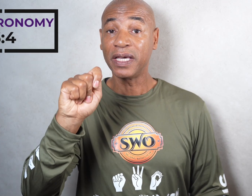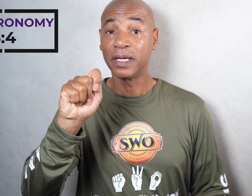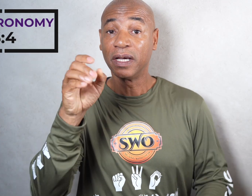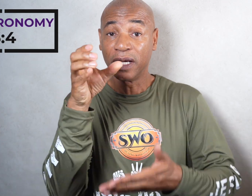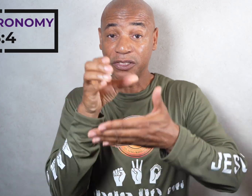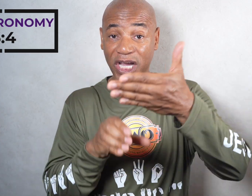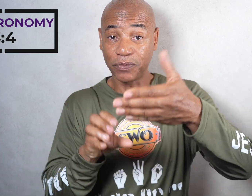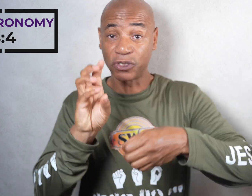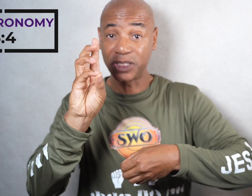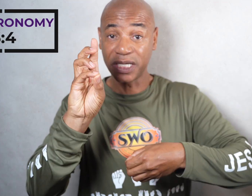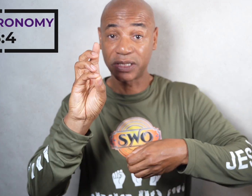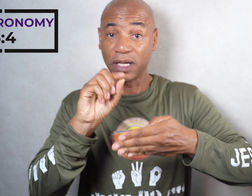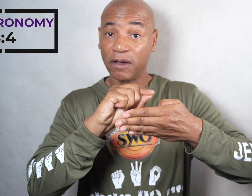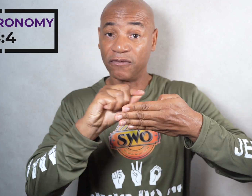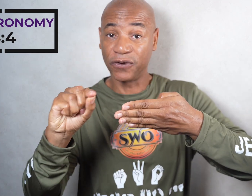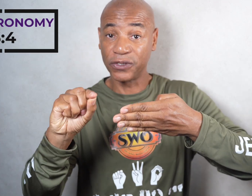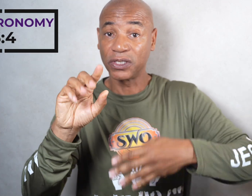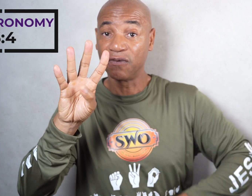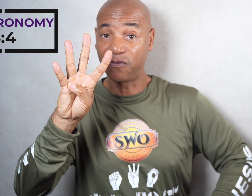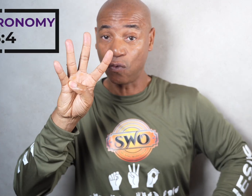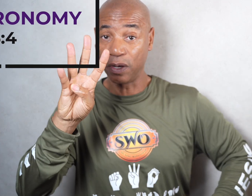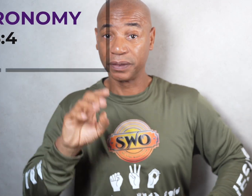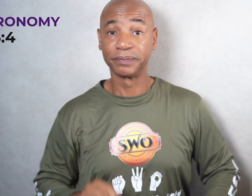Deuteronomy Chapter 6, verse 4.